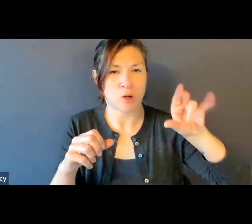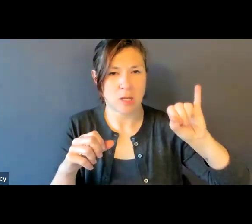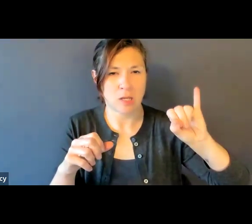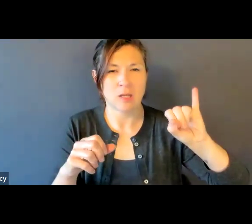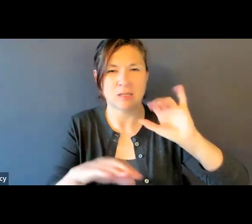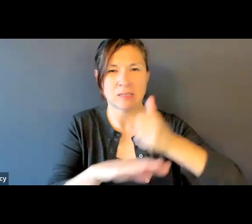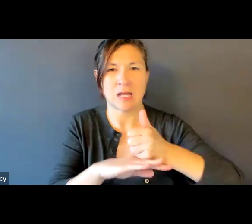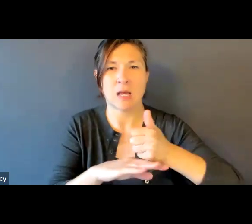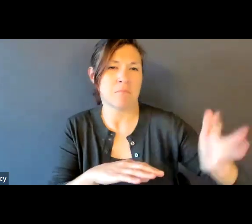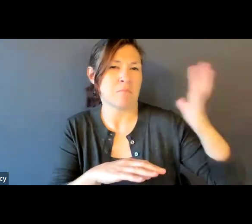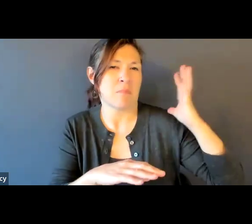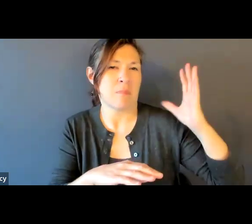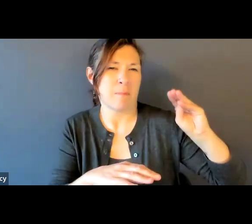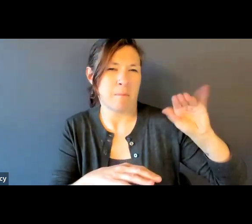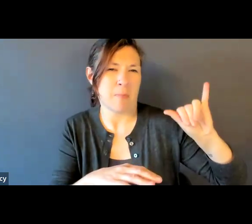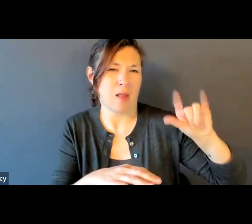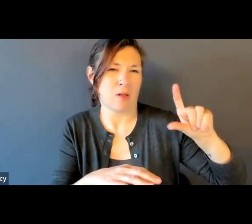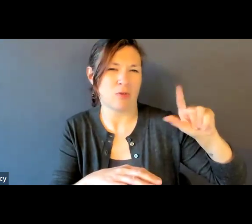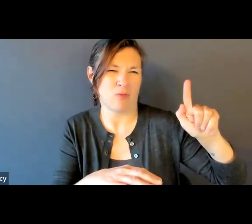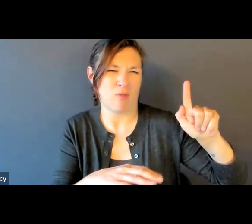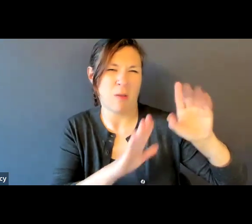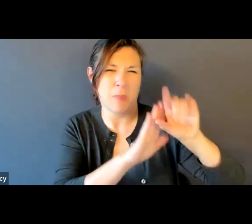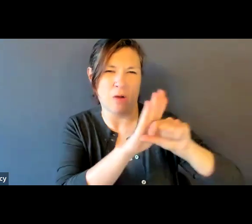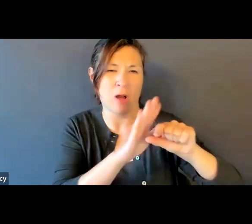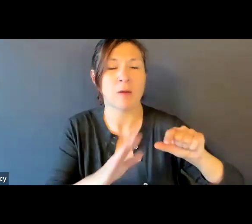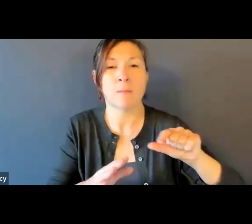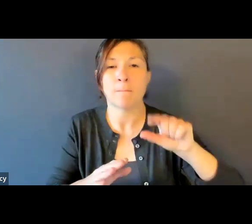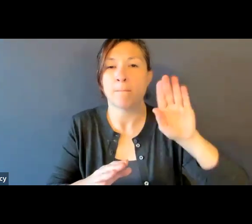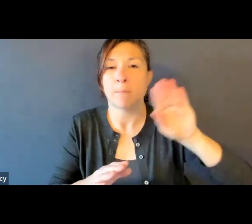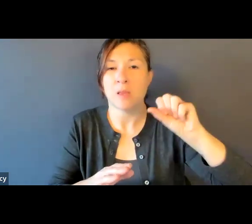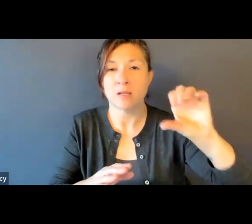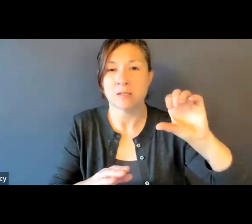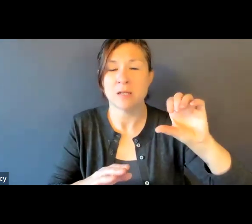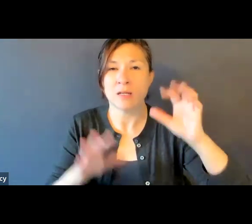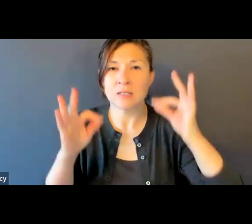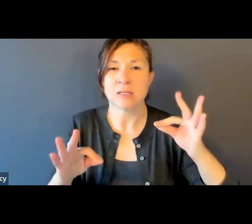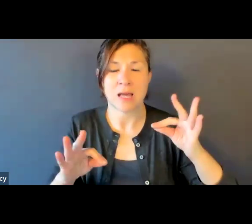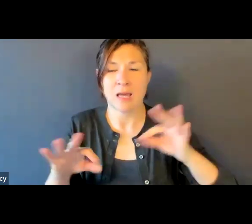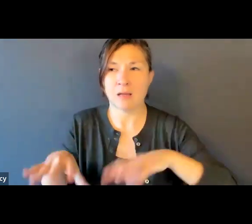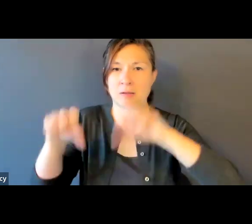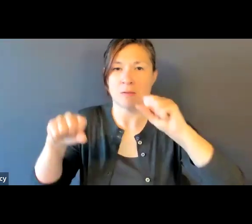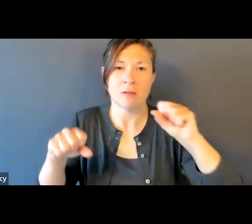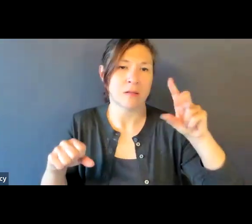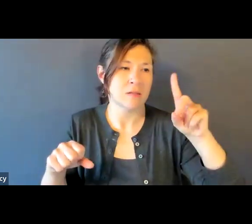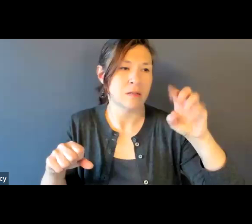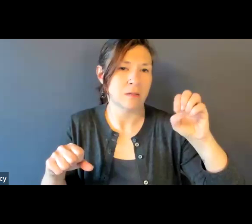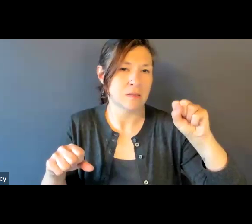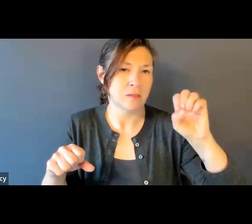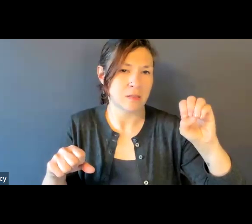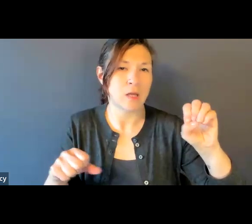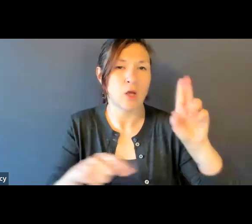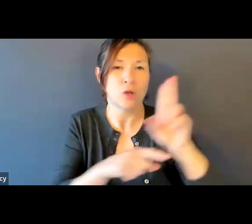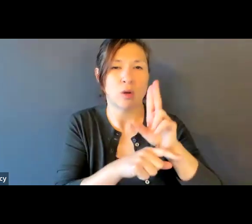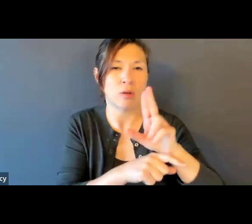in May of 2021, Boston School Committee voted to adopt DESE's Mass Core framework as a